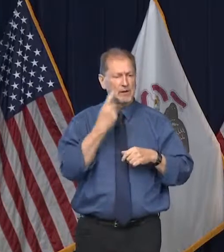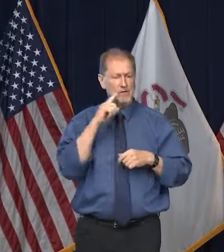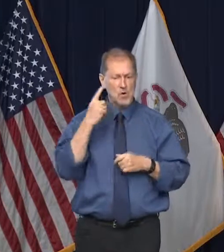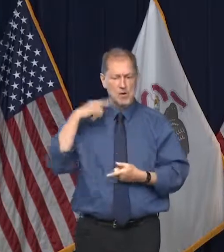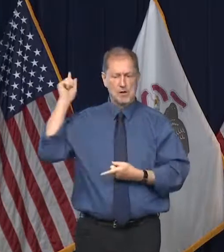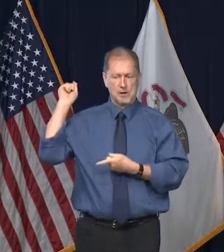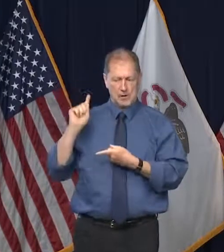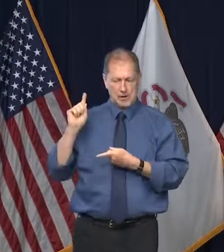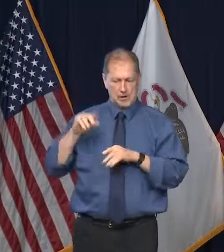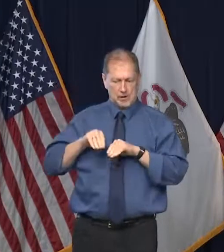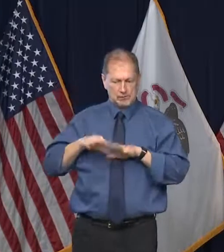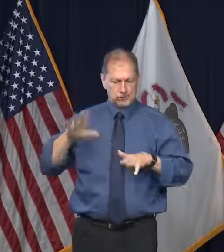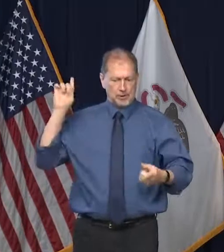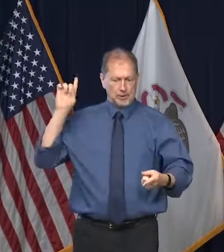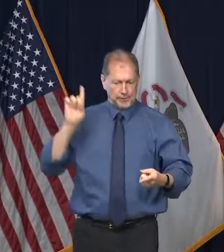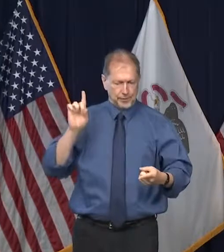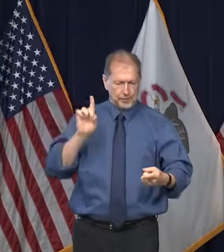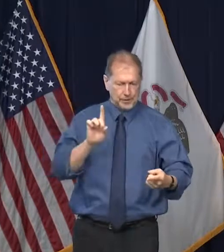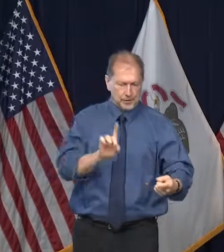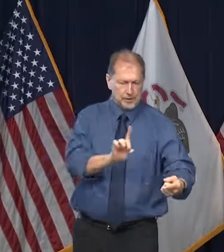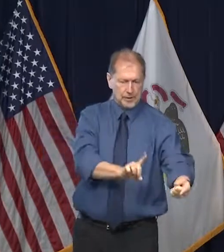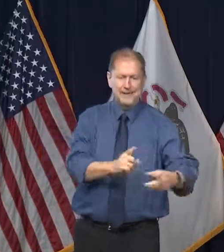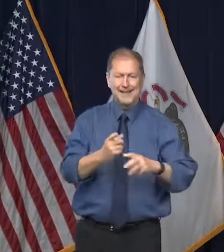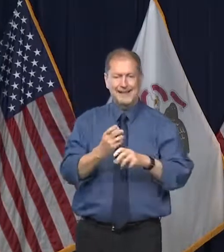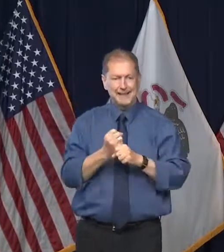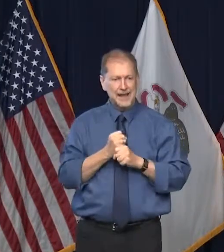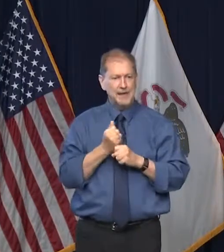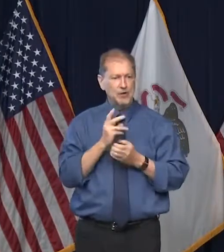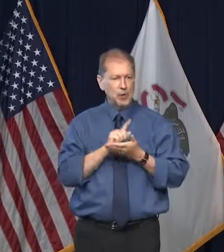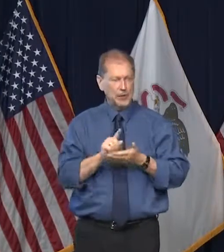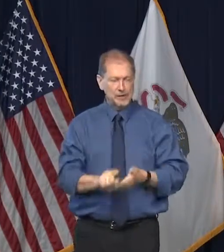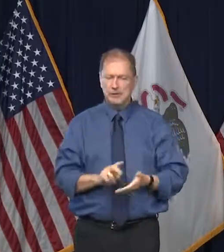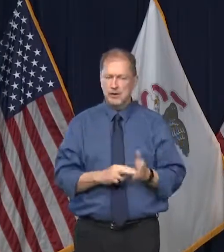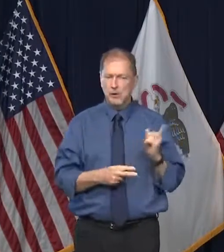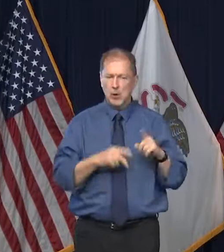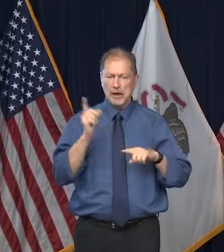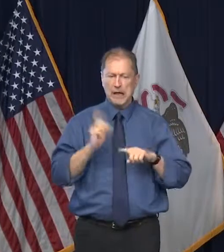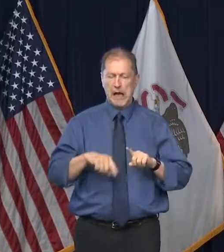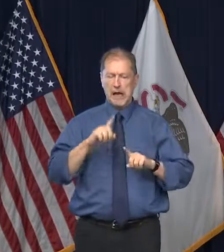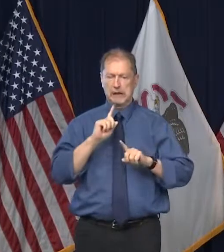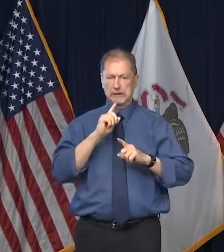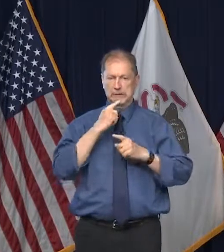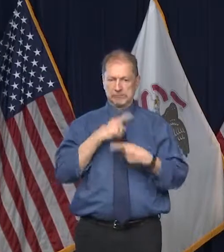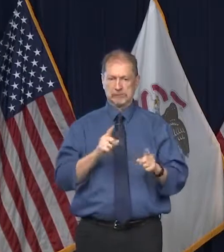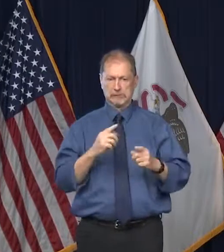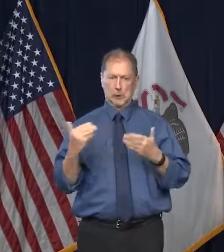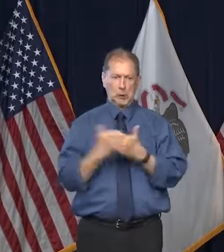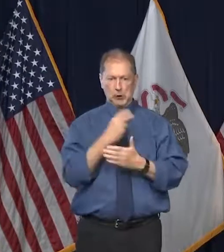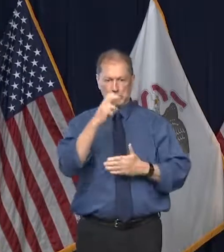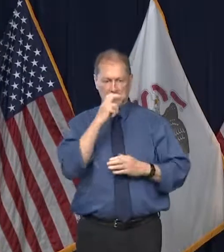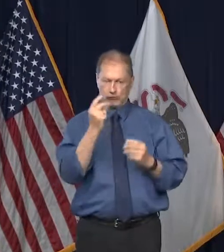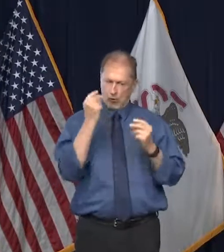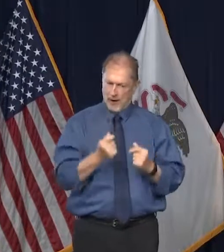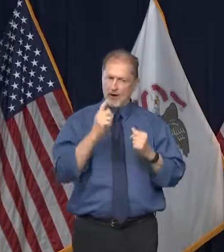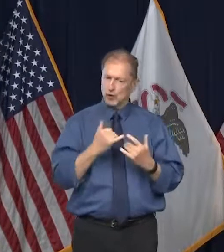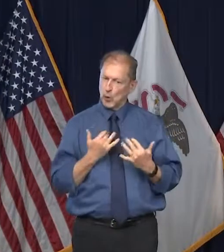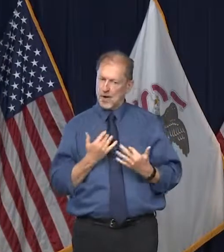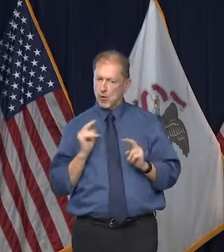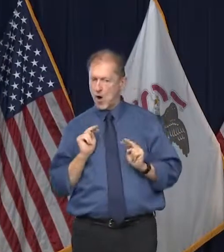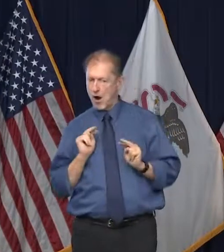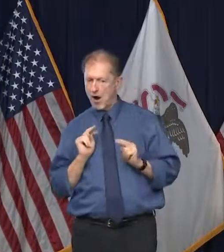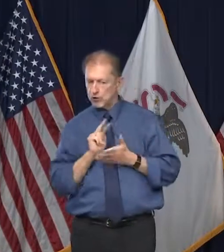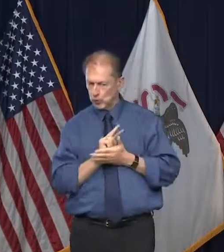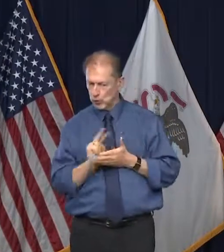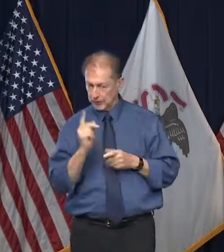resurgence mitigations to take hold. It does. And really evaluate that. Are we in a place where you are evaluating what's been happening? Yes. And you think that the